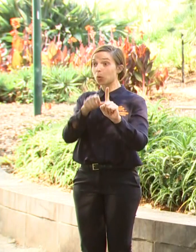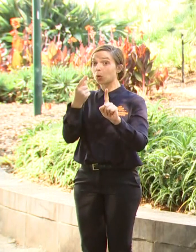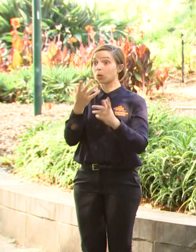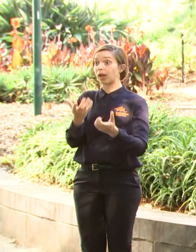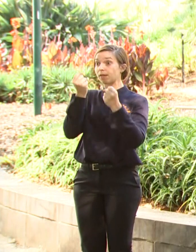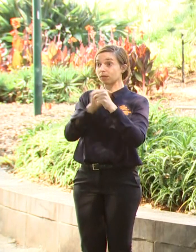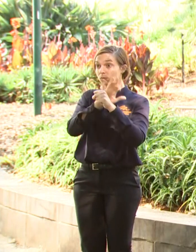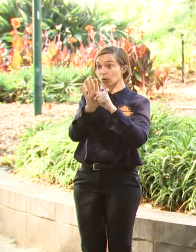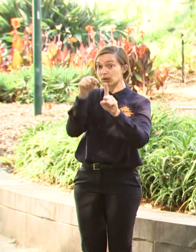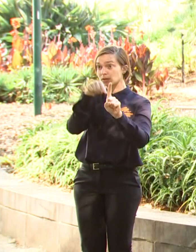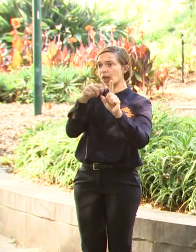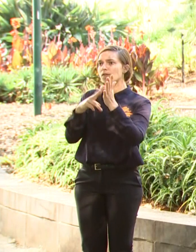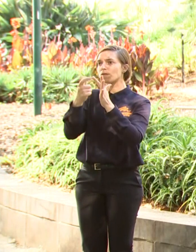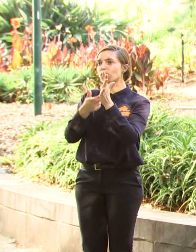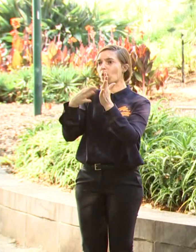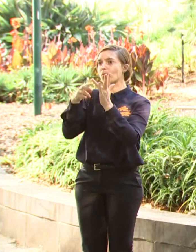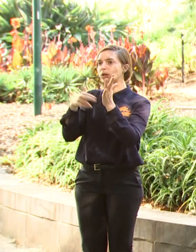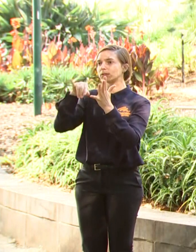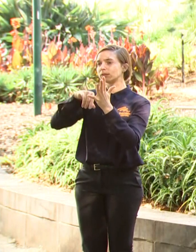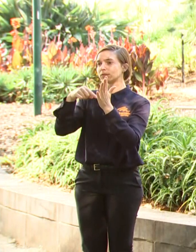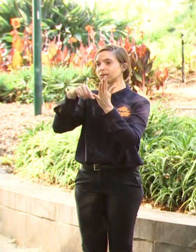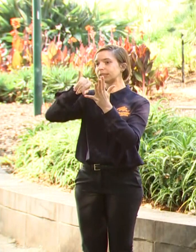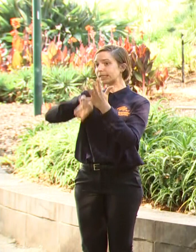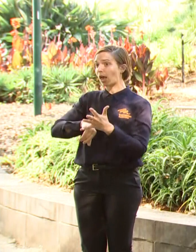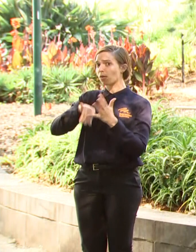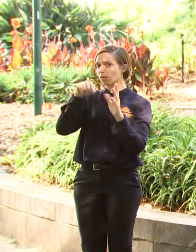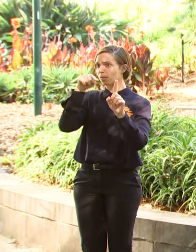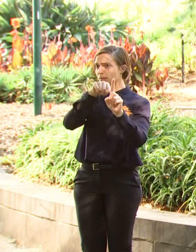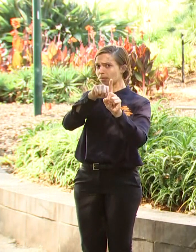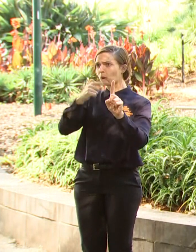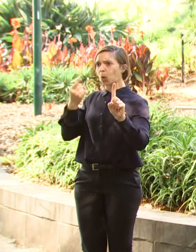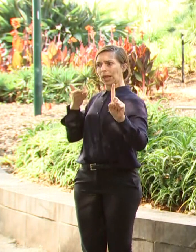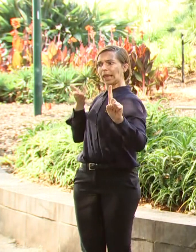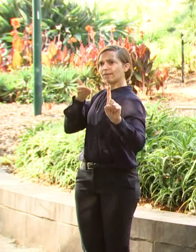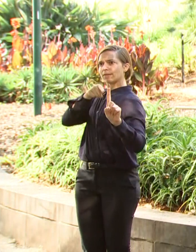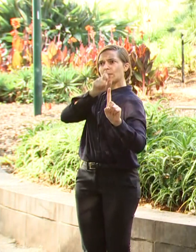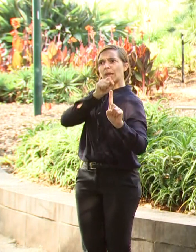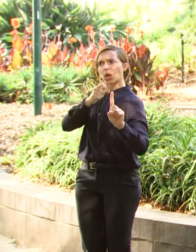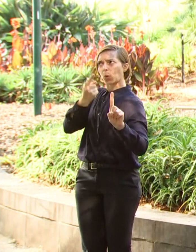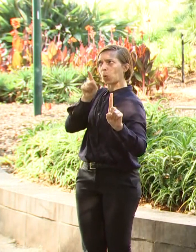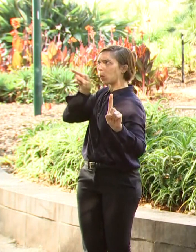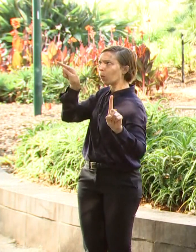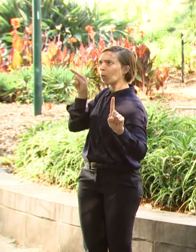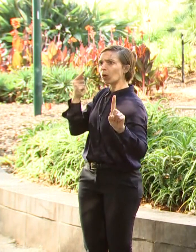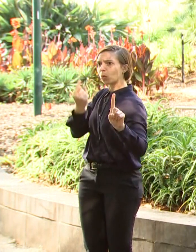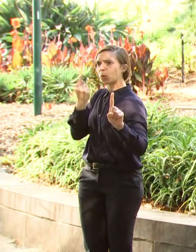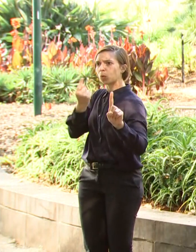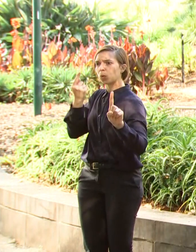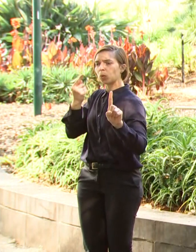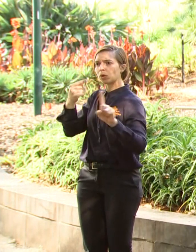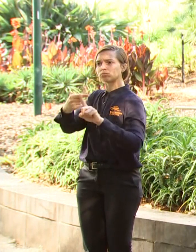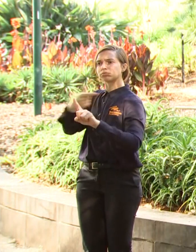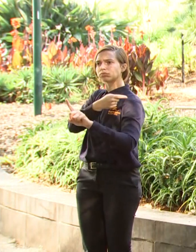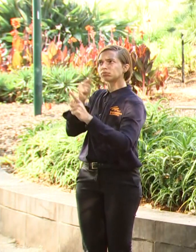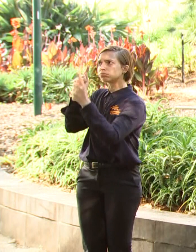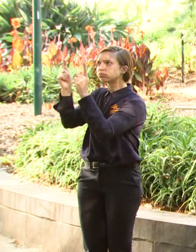How he has acquired it, who else has acquired it as part of that chain of transmission, that's not yet known to us, and that's why people